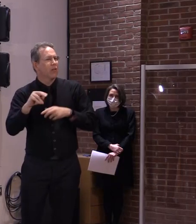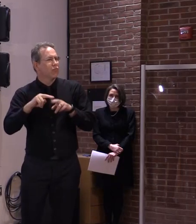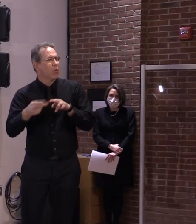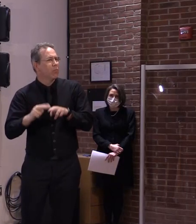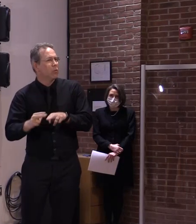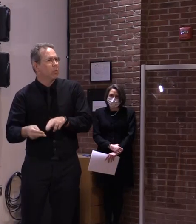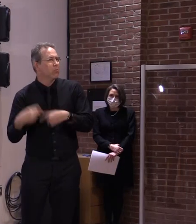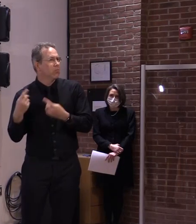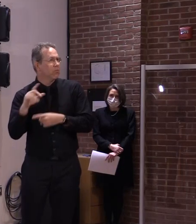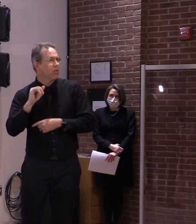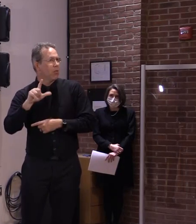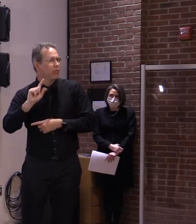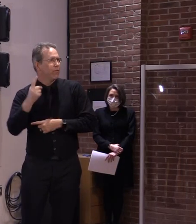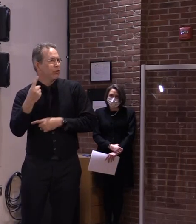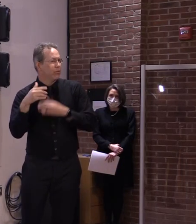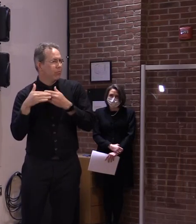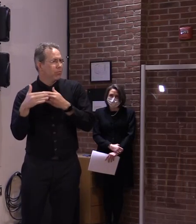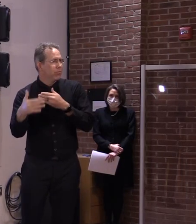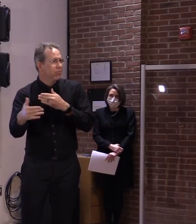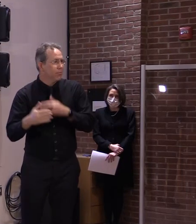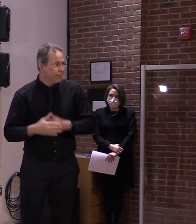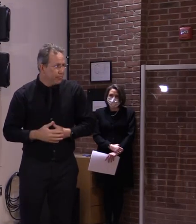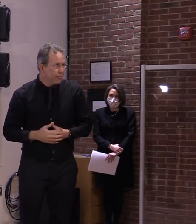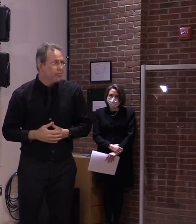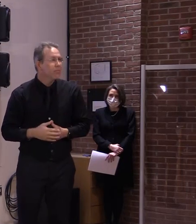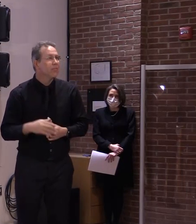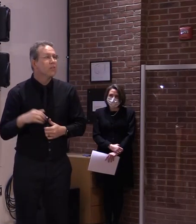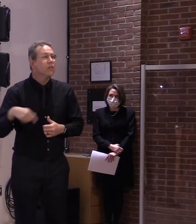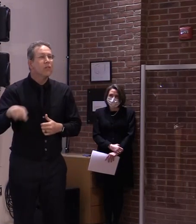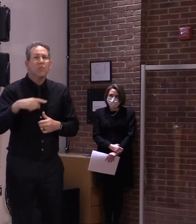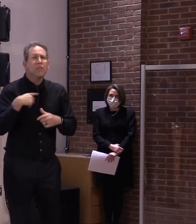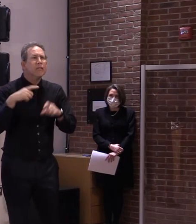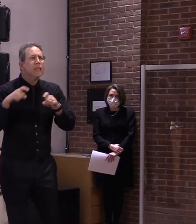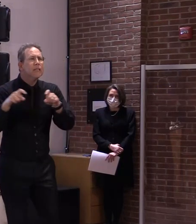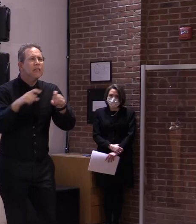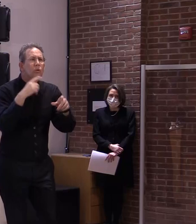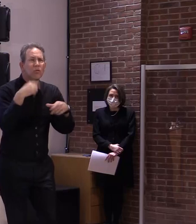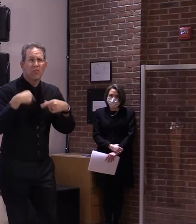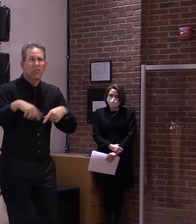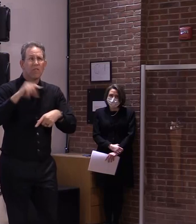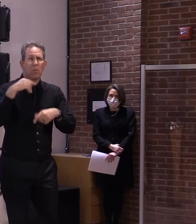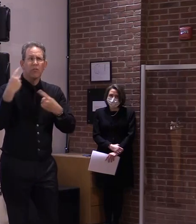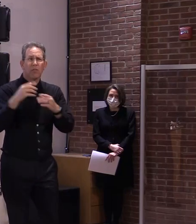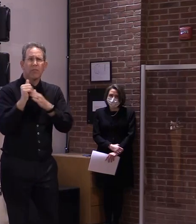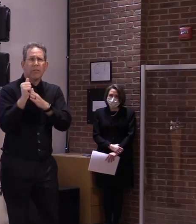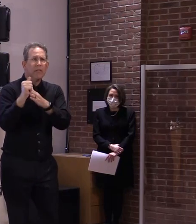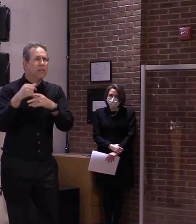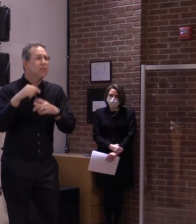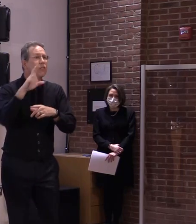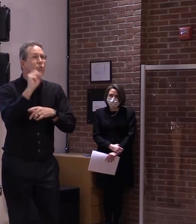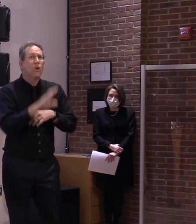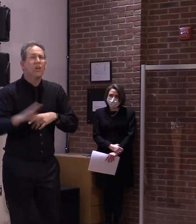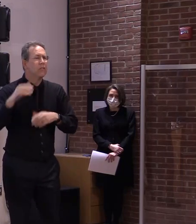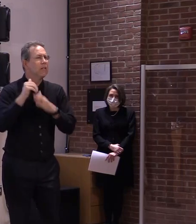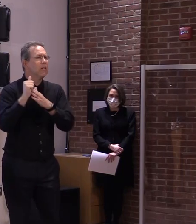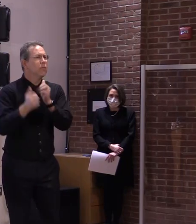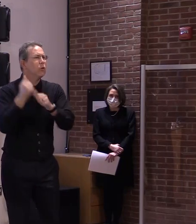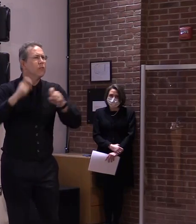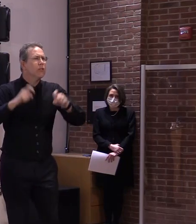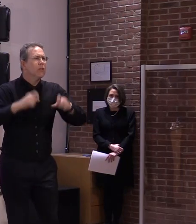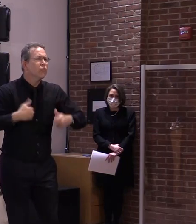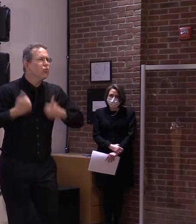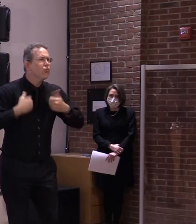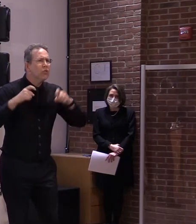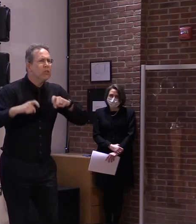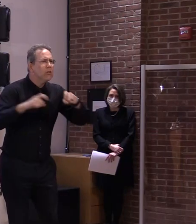continues to be a leader in testing per capita across the country. When we look at the cases by age, you can see